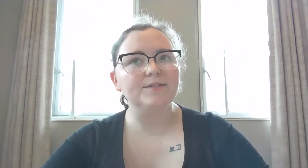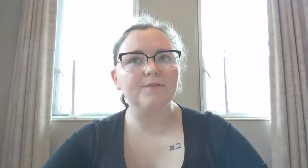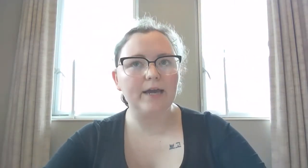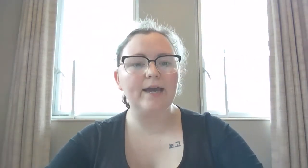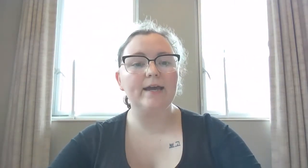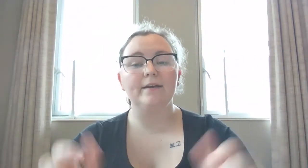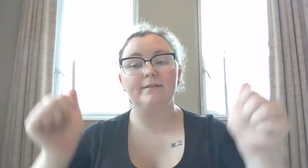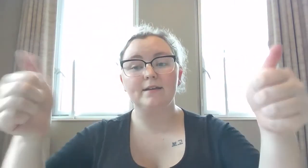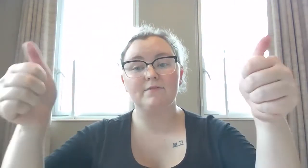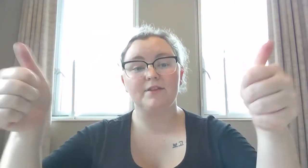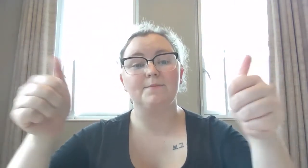okay, give a thumbs up.